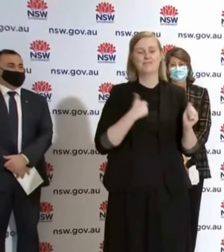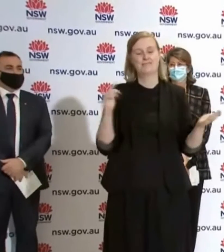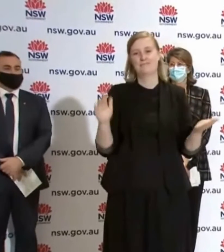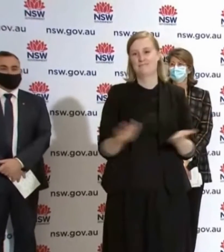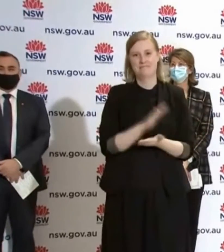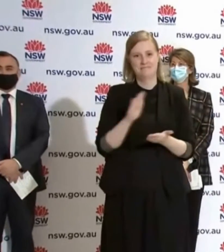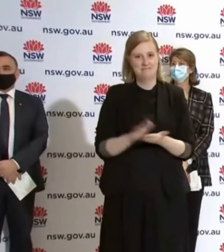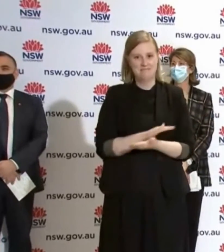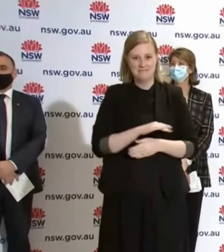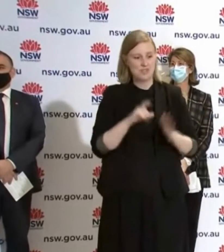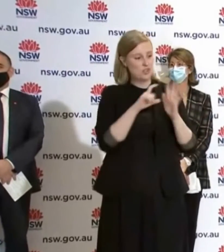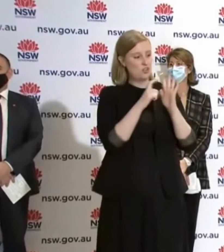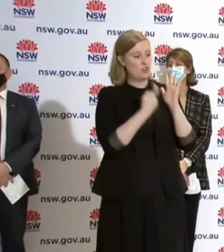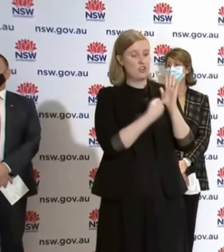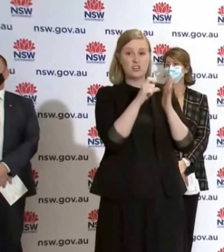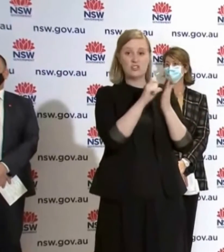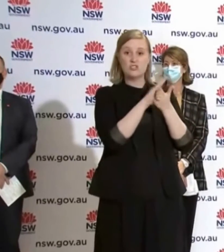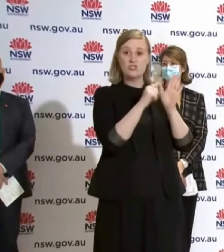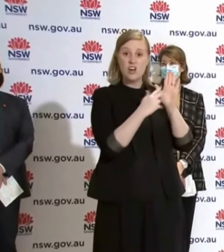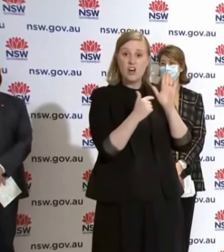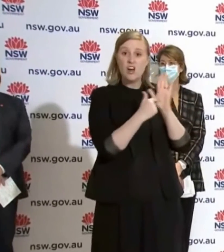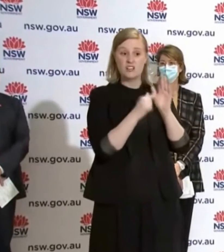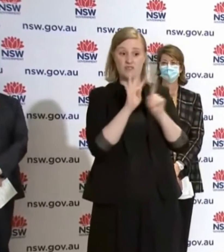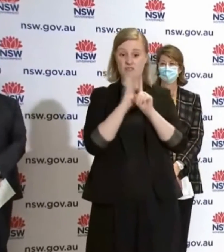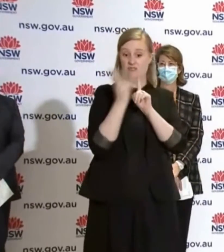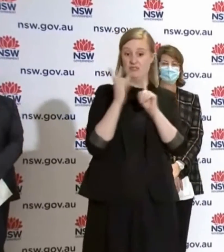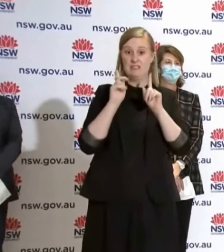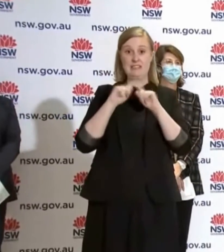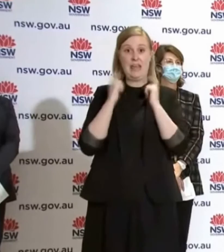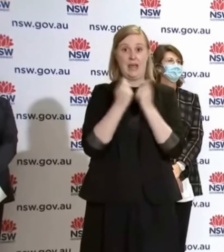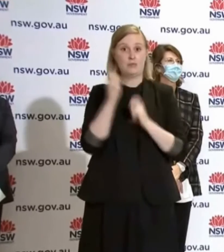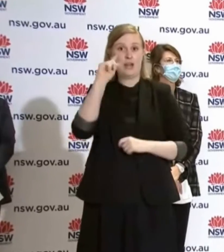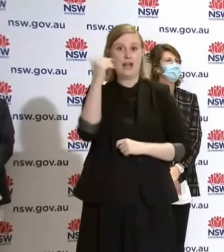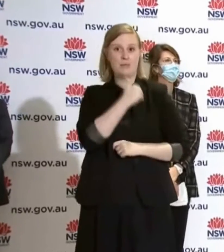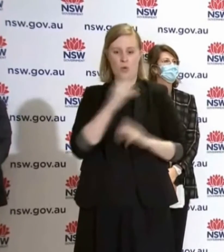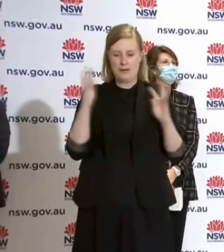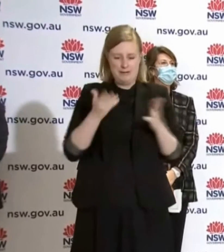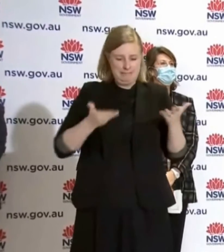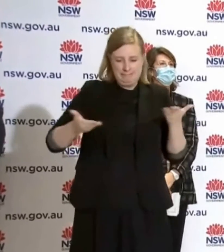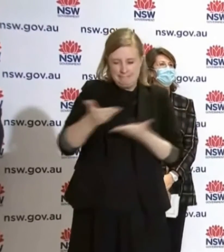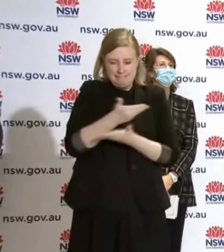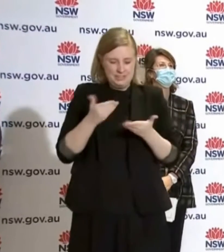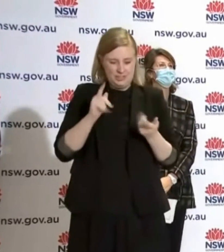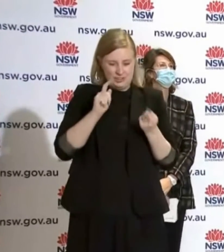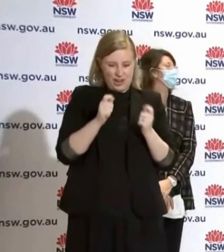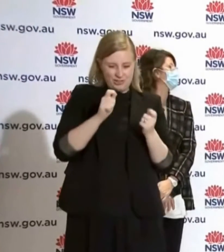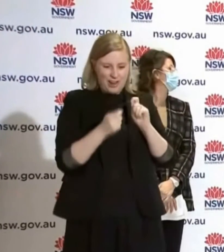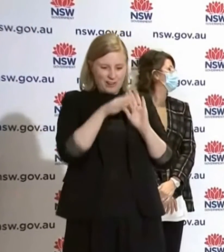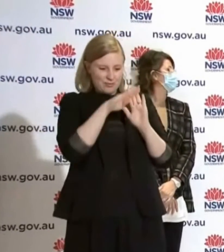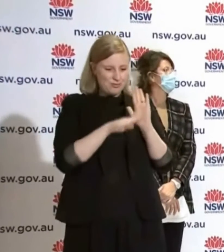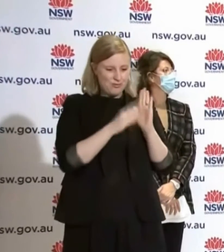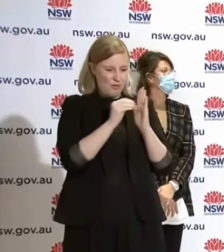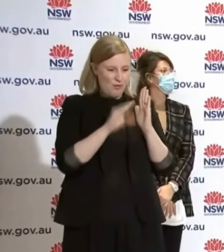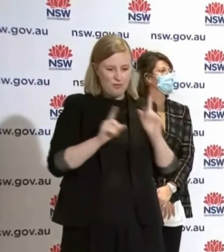our team had conversations this morning about what's possible now because we've hit that milestone, and I look forward to making that announcement on Thursday or Friday this